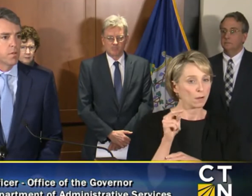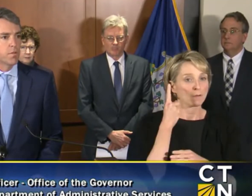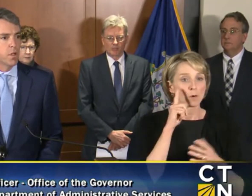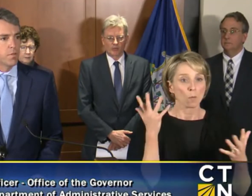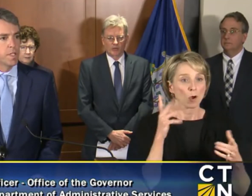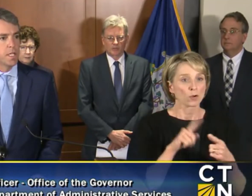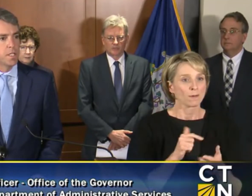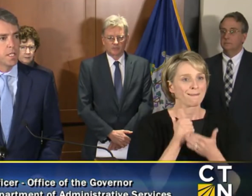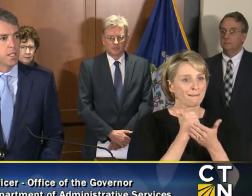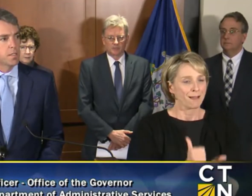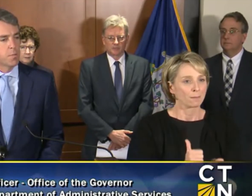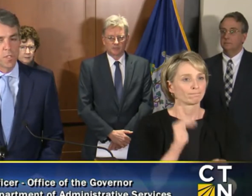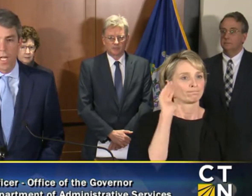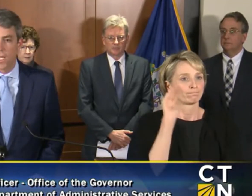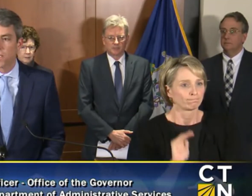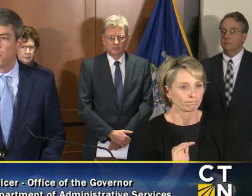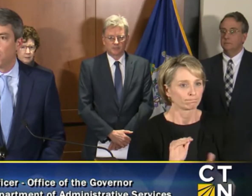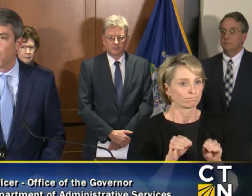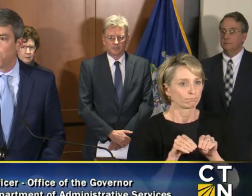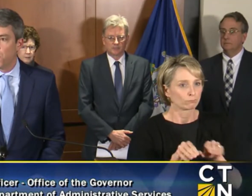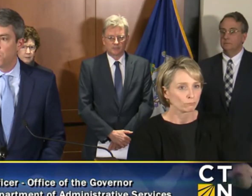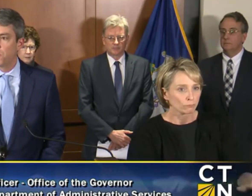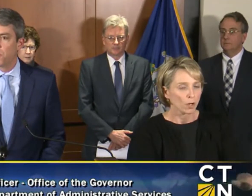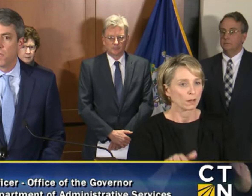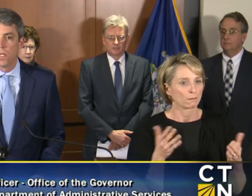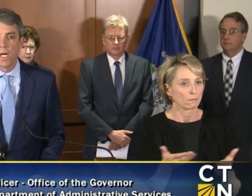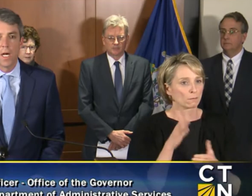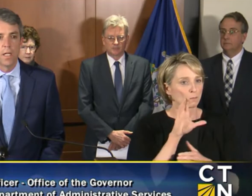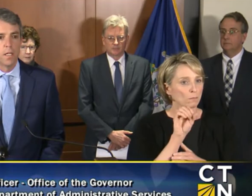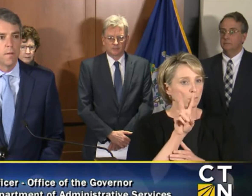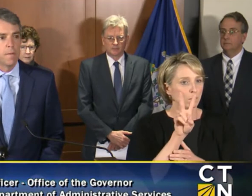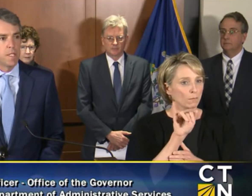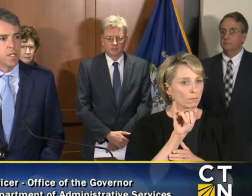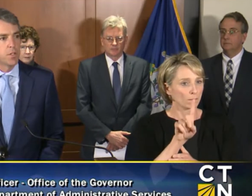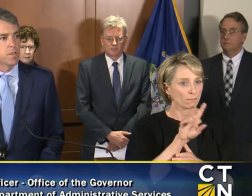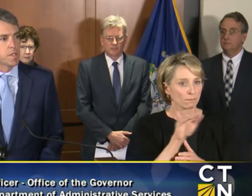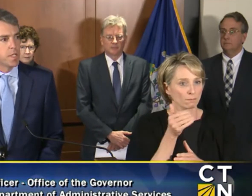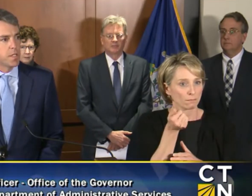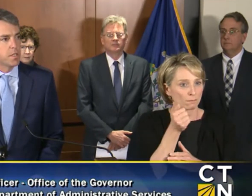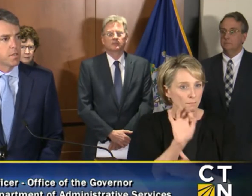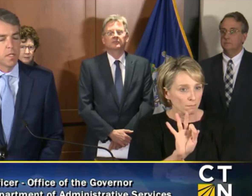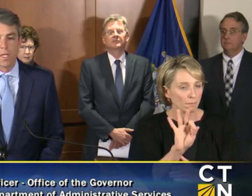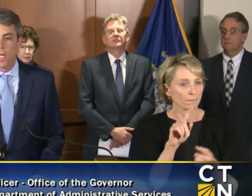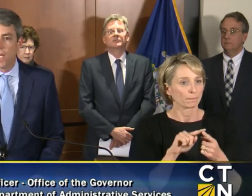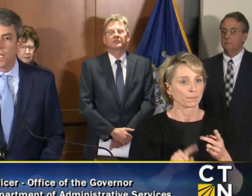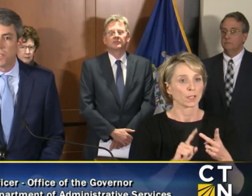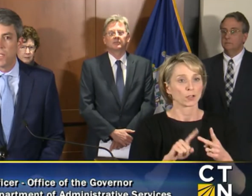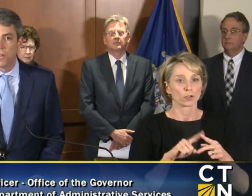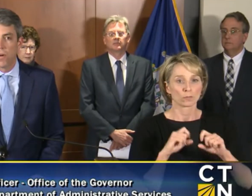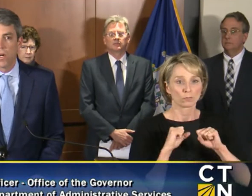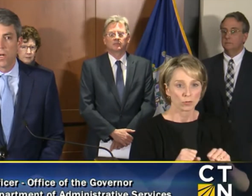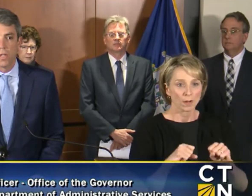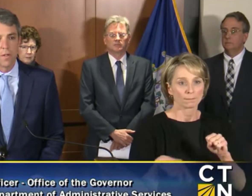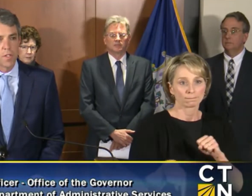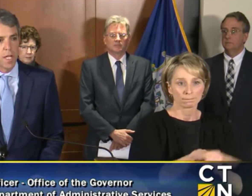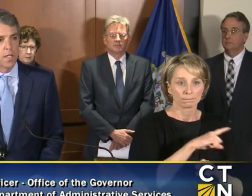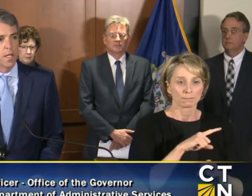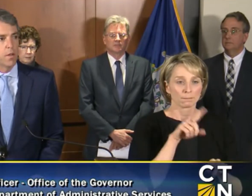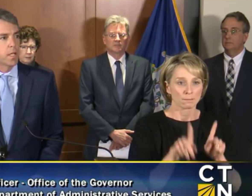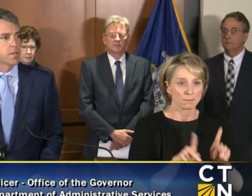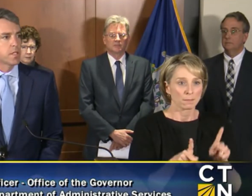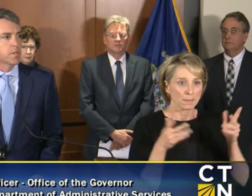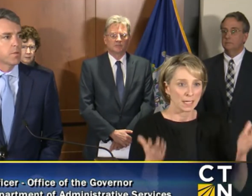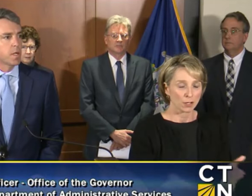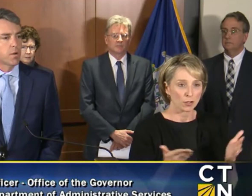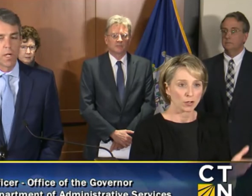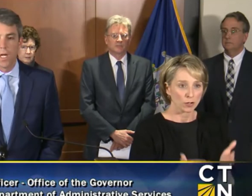spread of COVID-19, to protect our most endangered citizens, and to give our outstanding